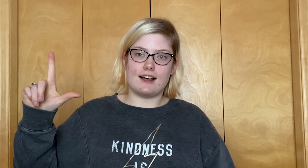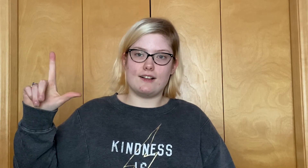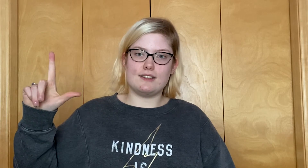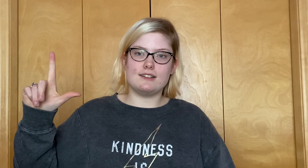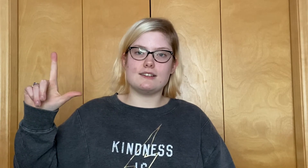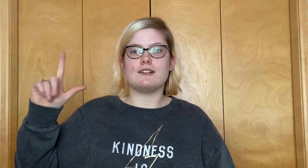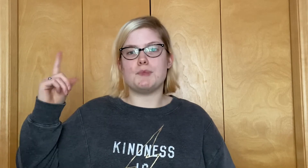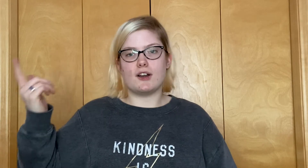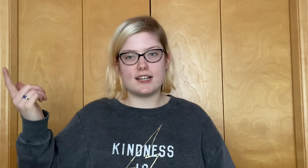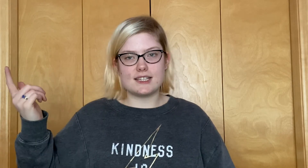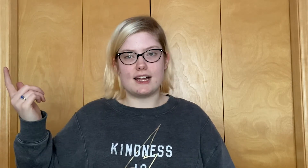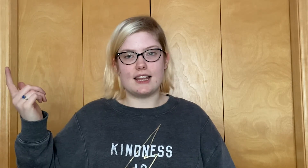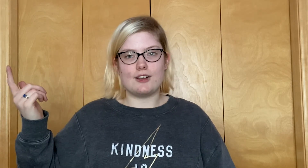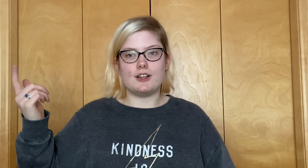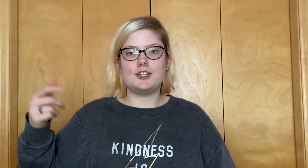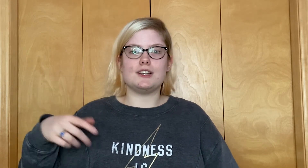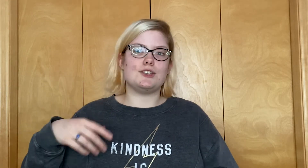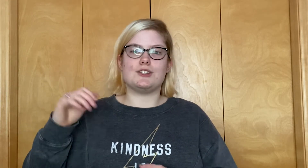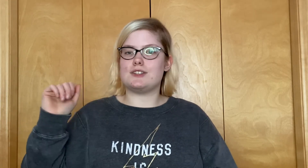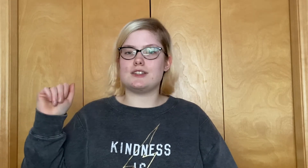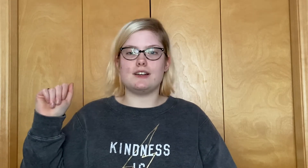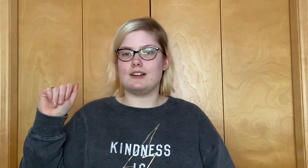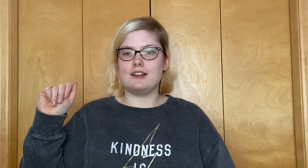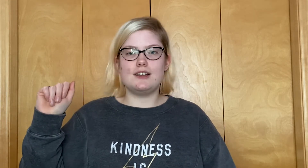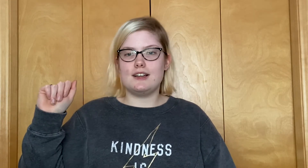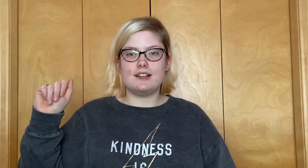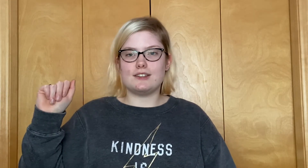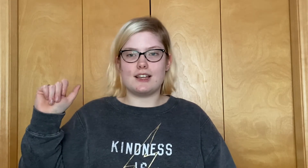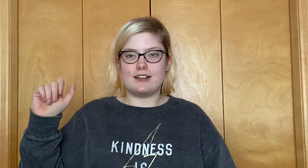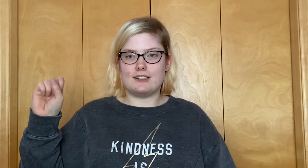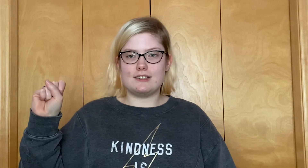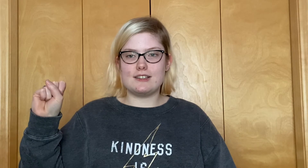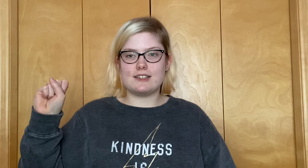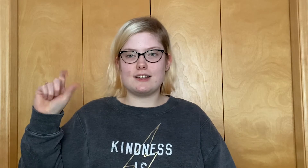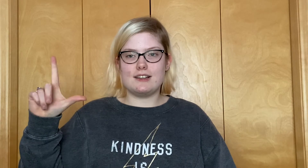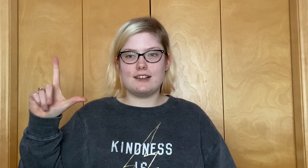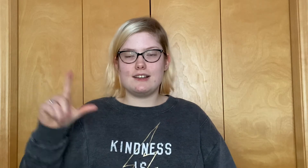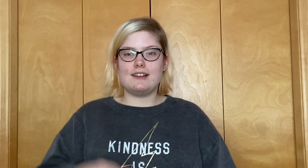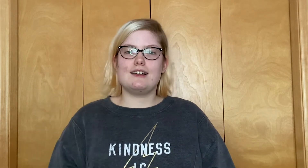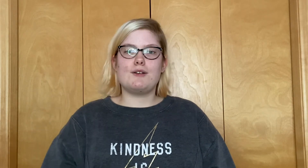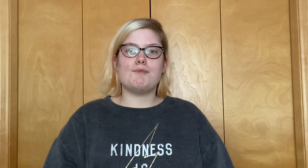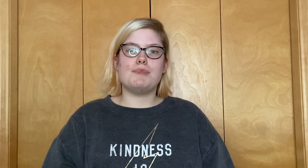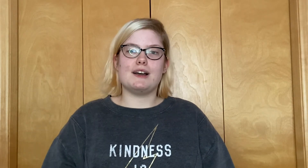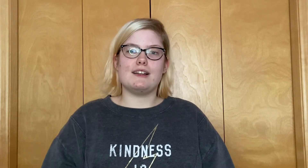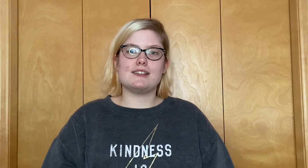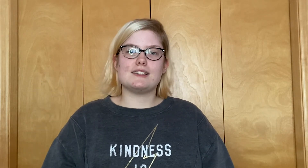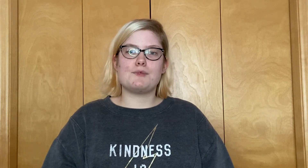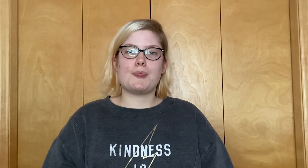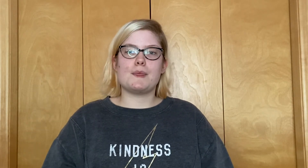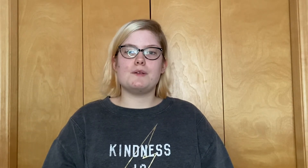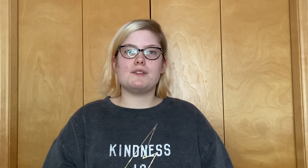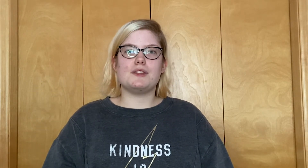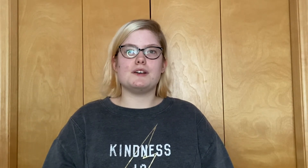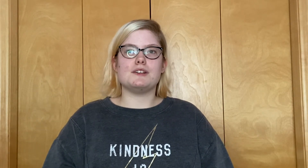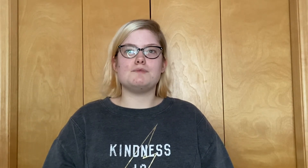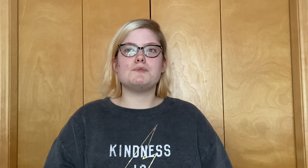ASL, American Sign Language. It's just the letters, but the